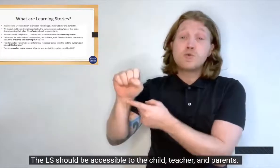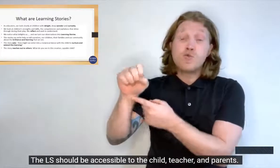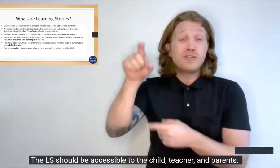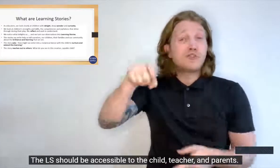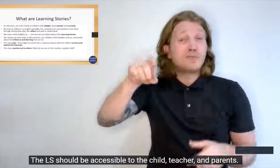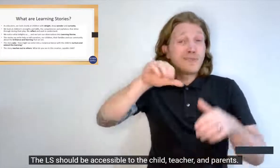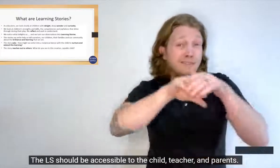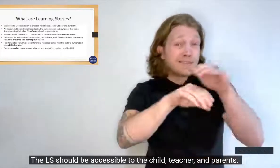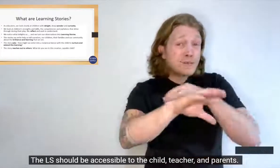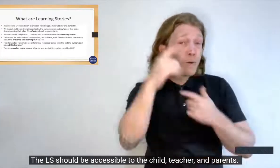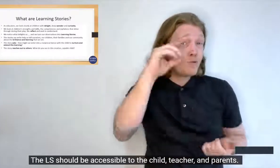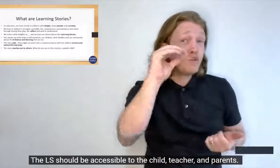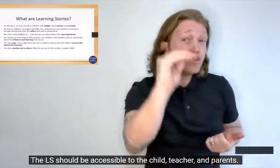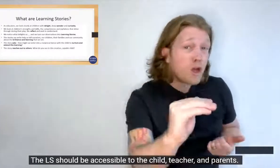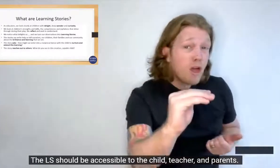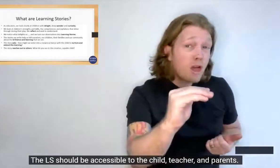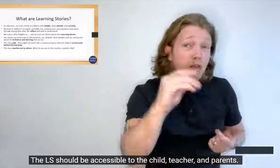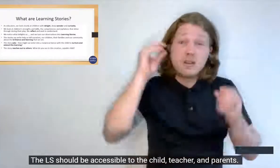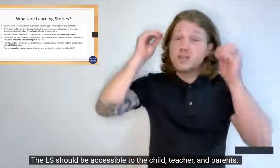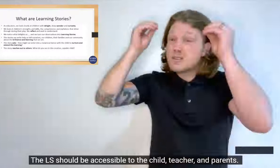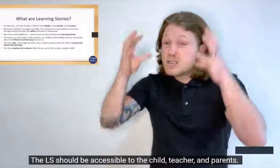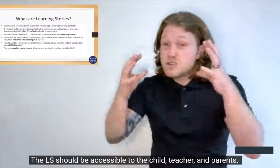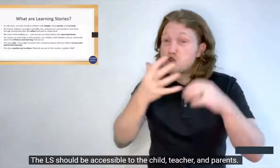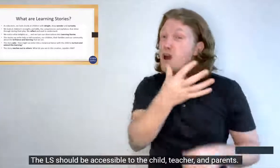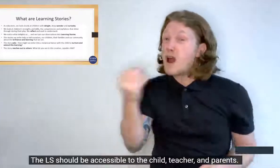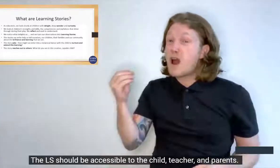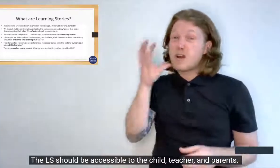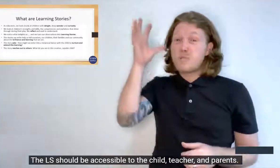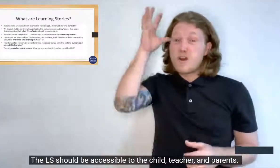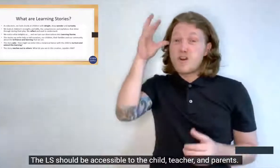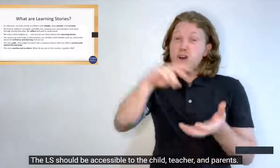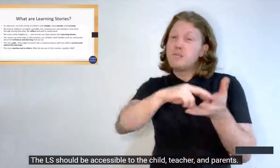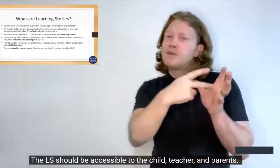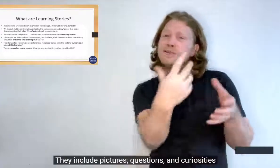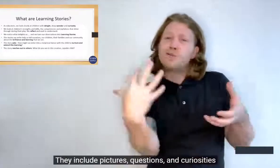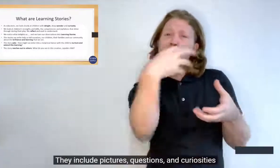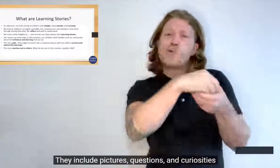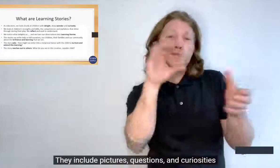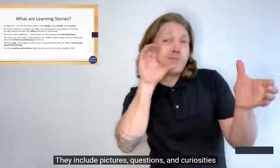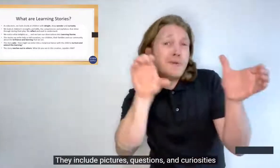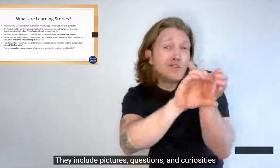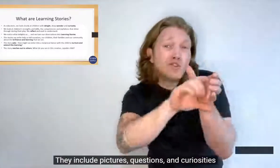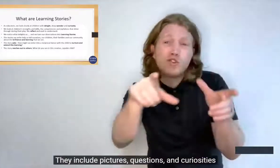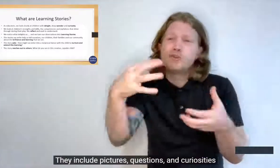The learning stories should be accessible to the child, the teacher, and their parents. So they